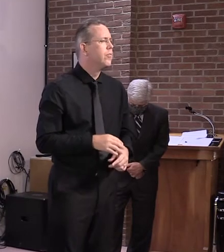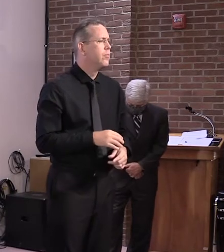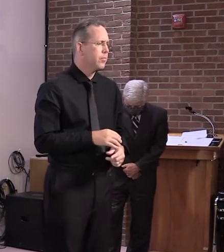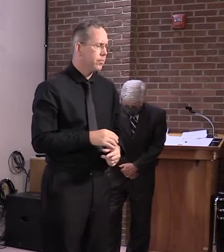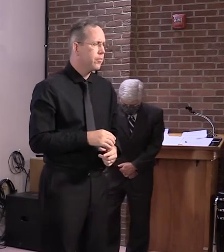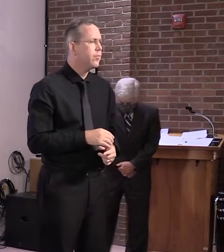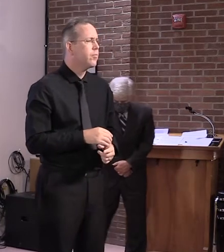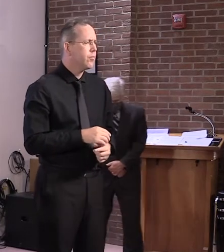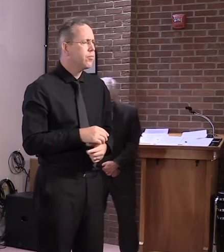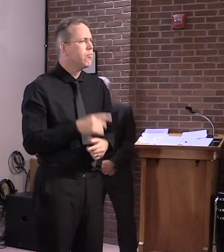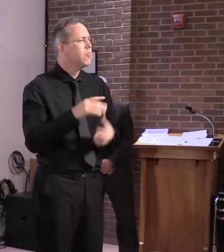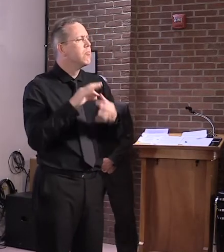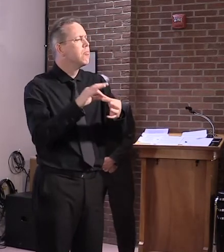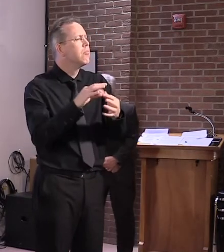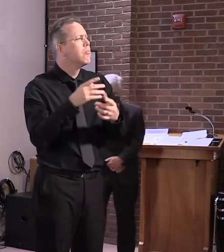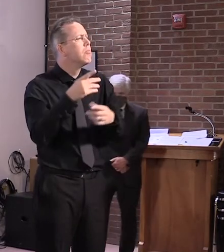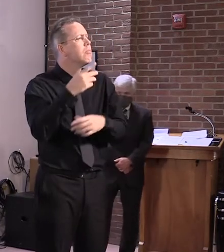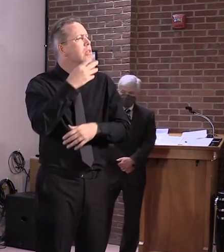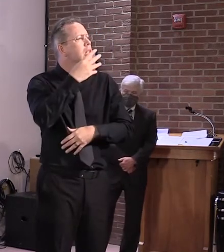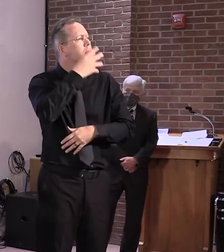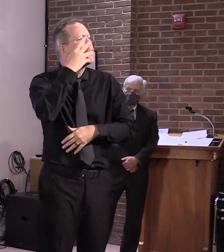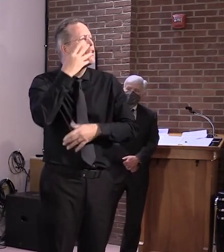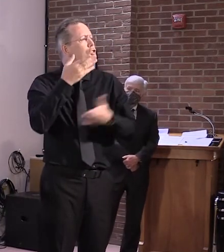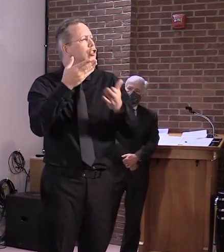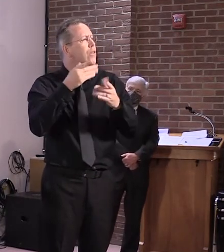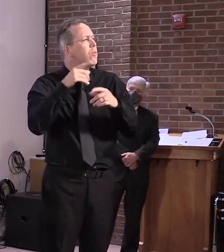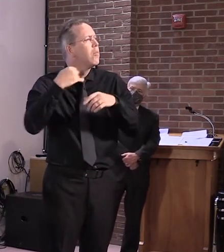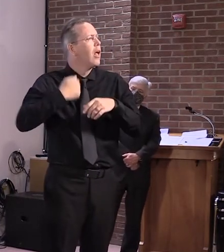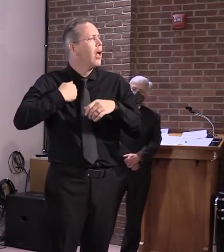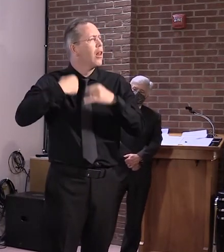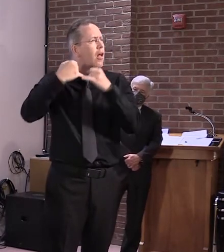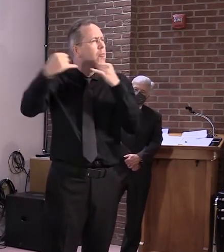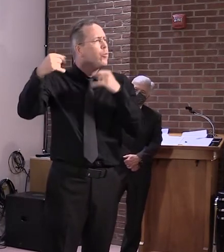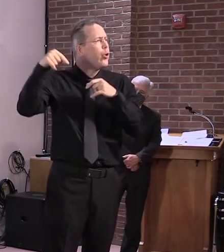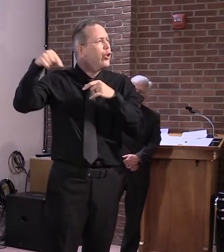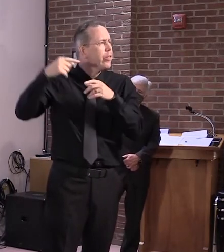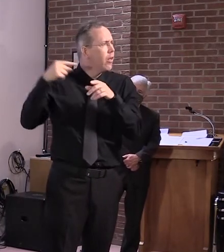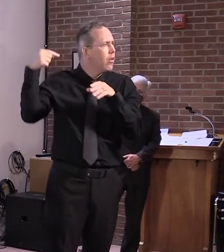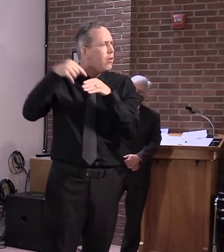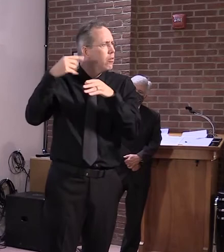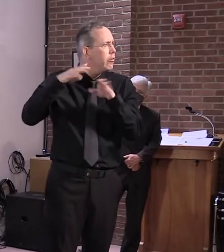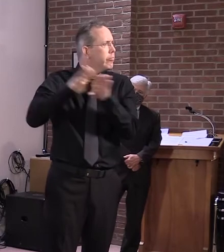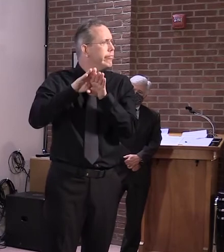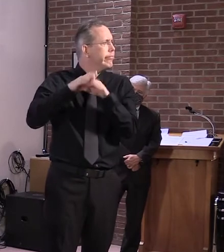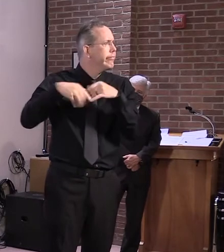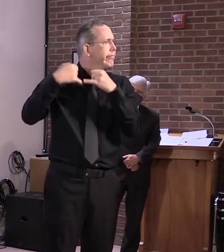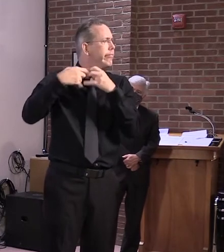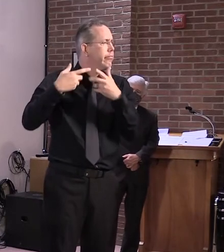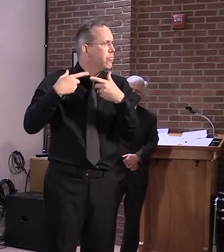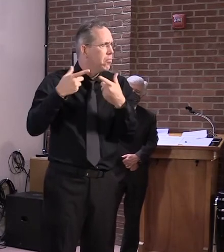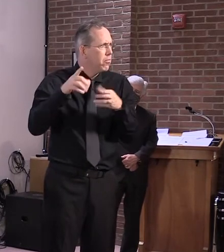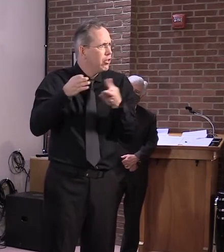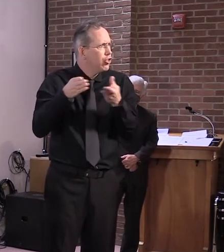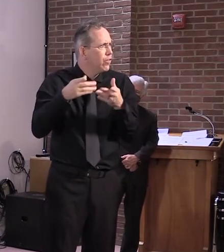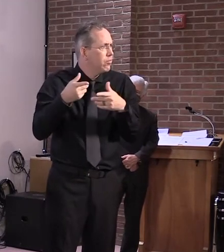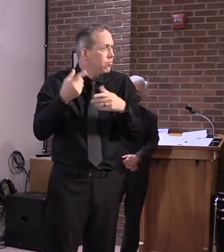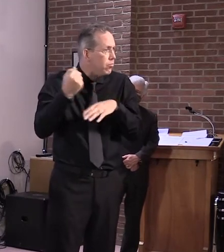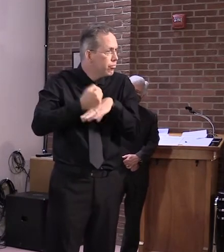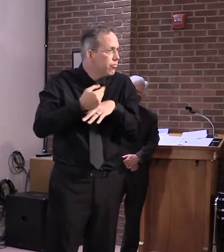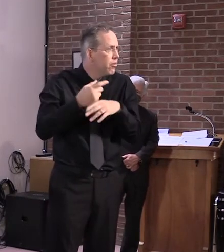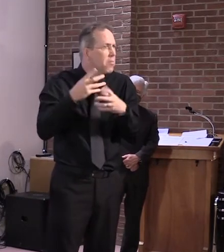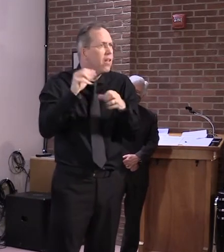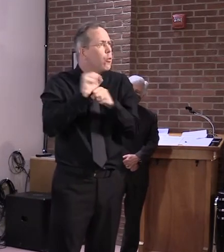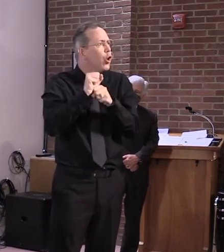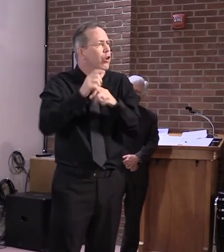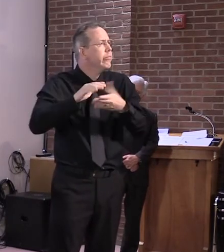which folks are expecting to hit Vermont fairly hard. I was wondering, are you aware of it? Do you have a sense of how many people might be affected